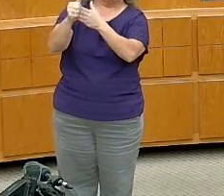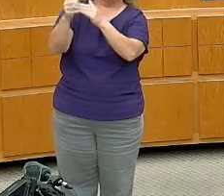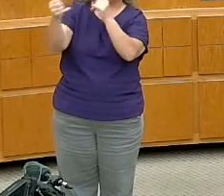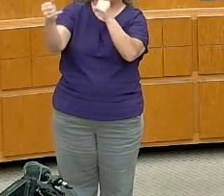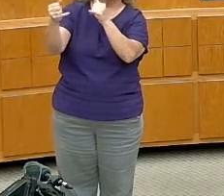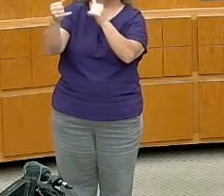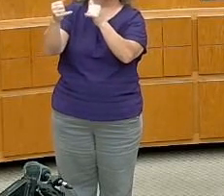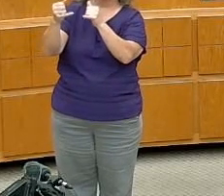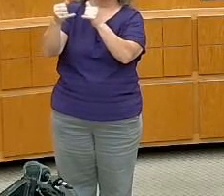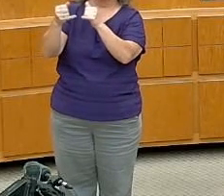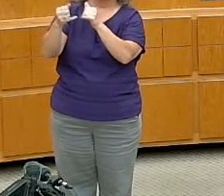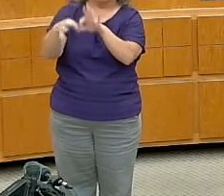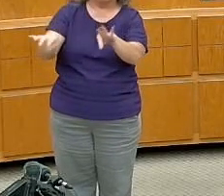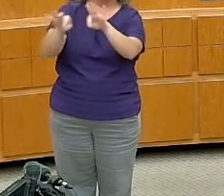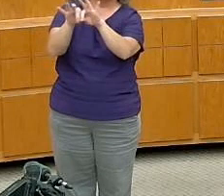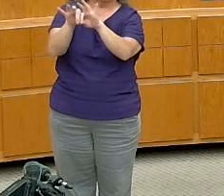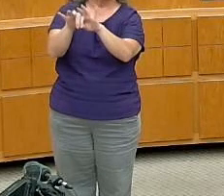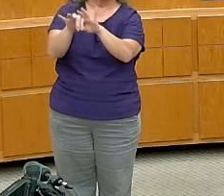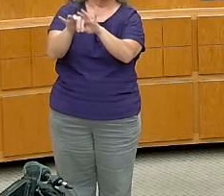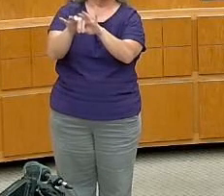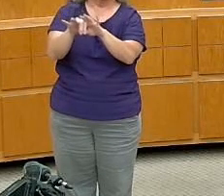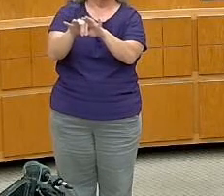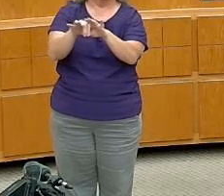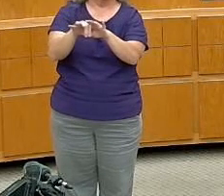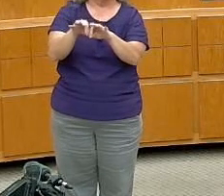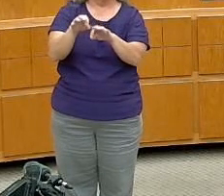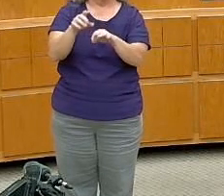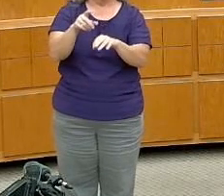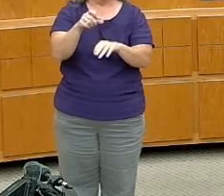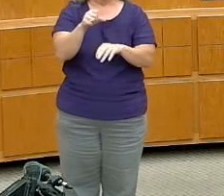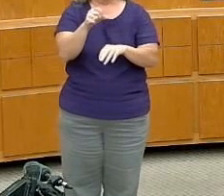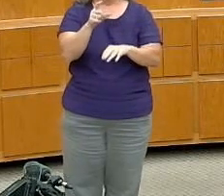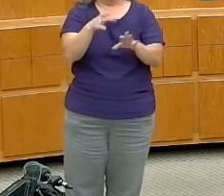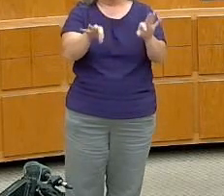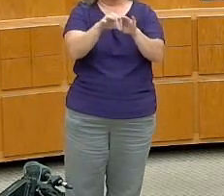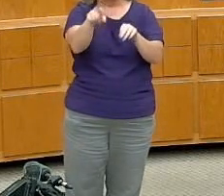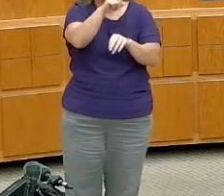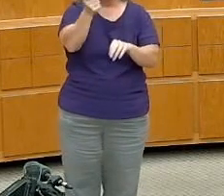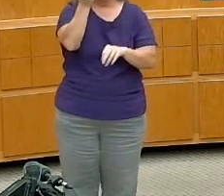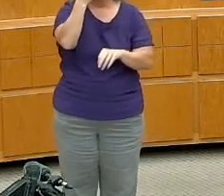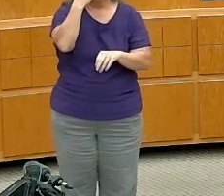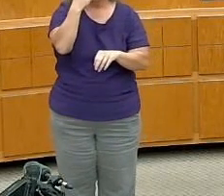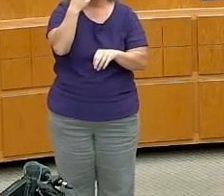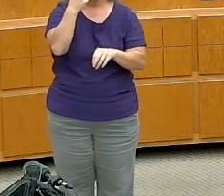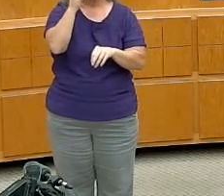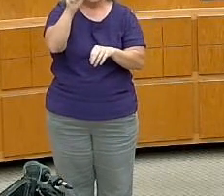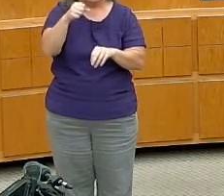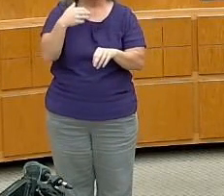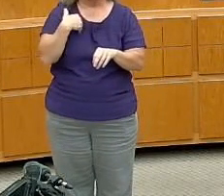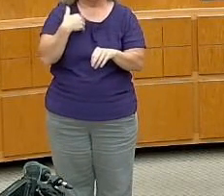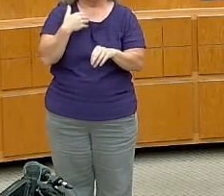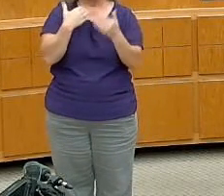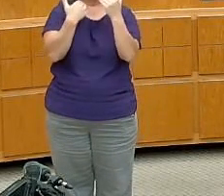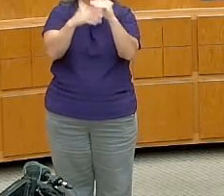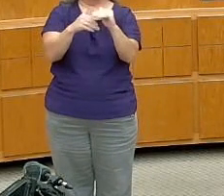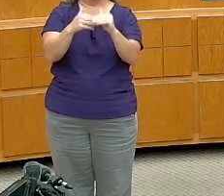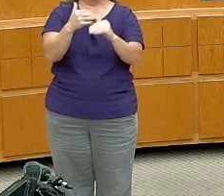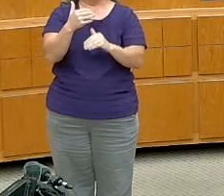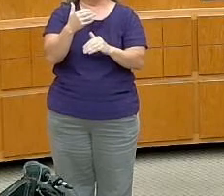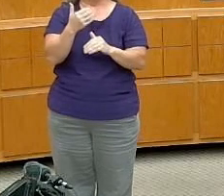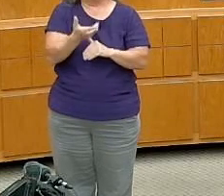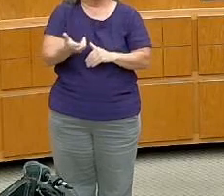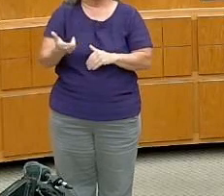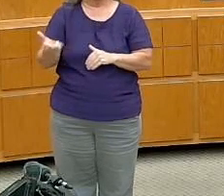very important that you know that as a result of having limited resources, there have been several times over the course